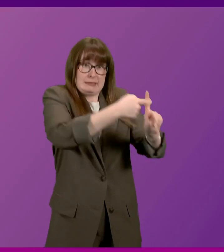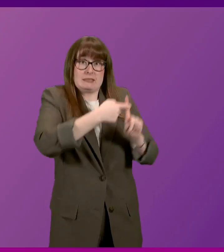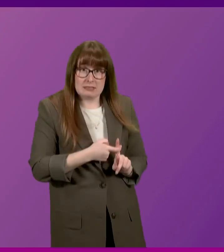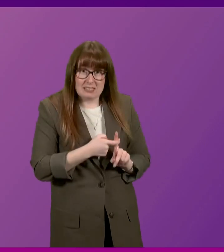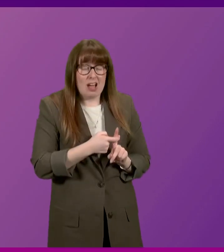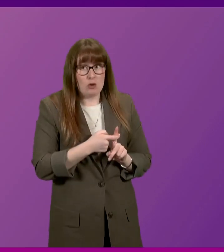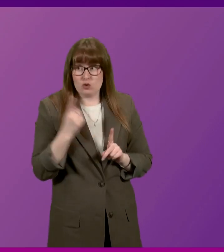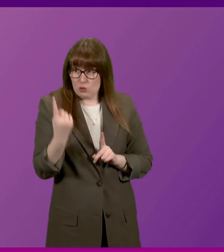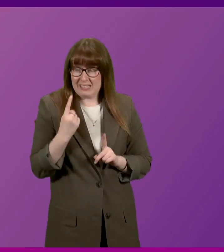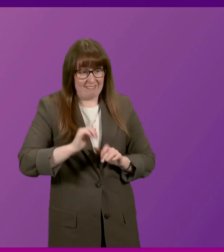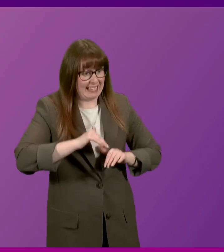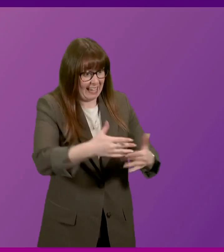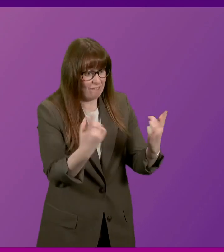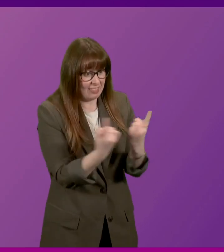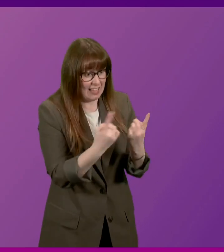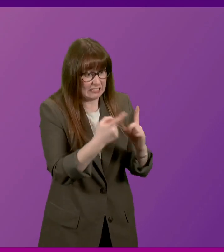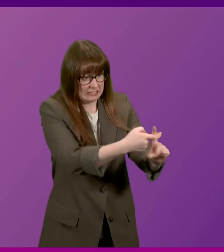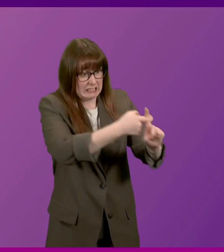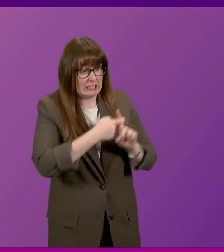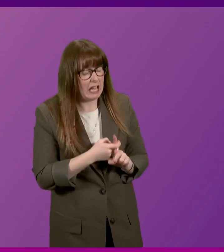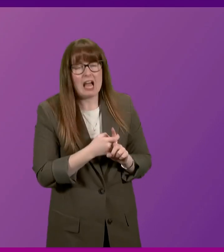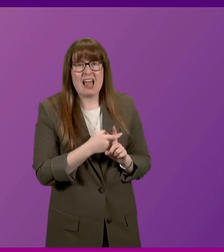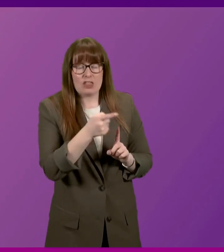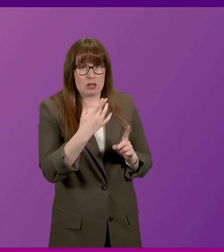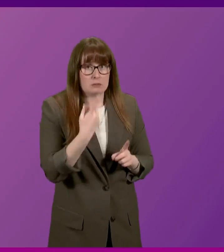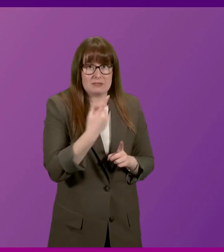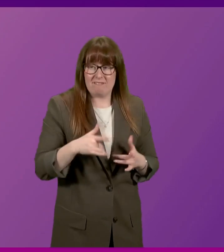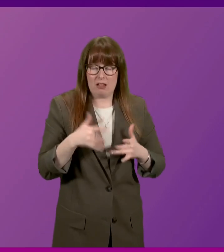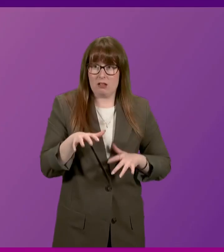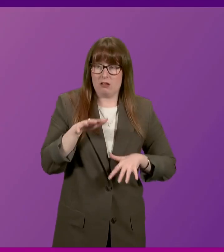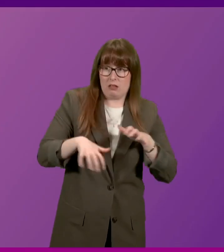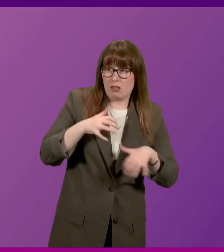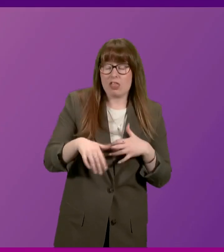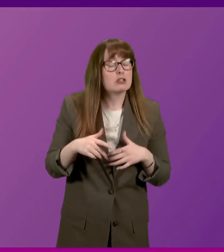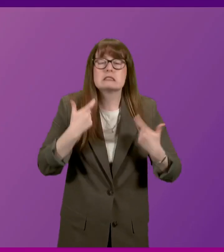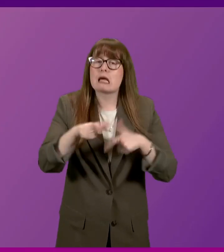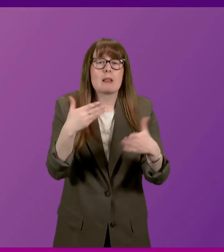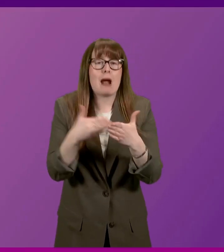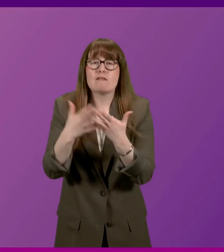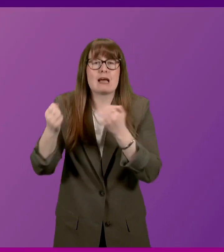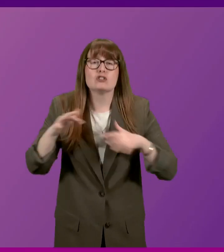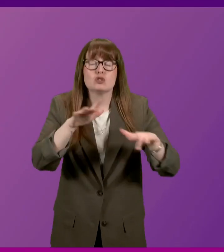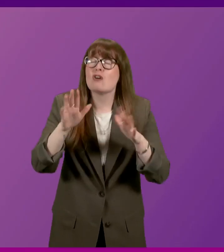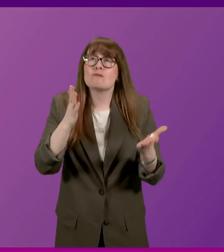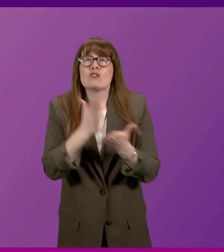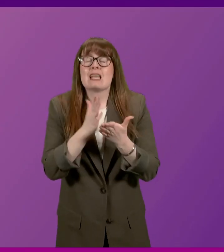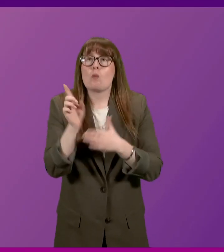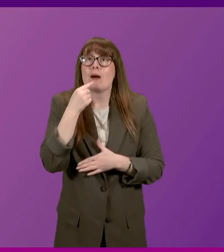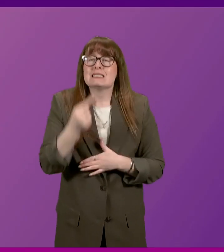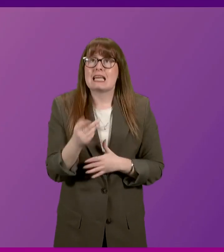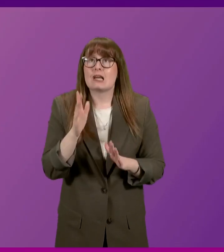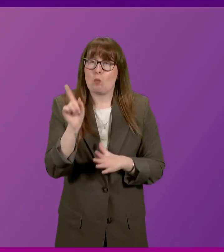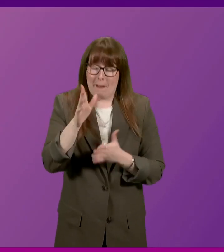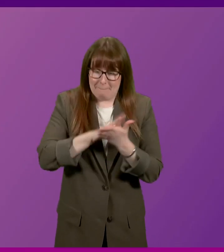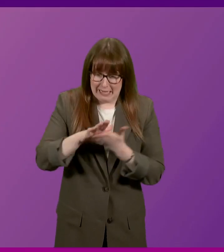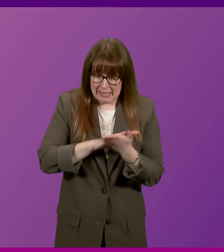things for them, I still think there are huge barriers out there. So I guess what I'm saying is, how do we